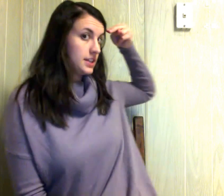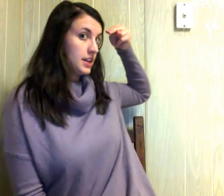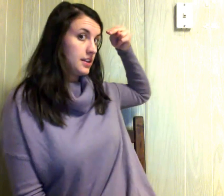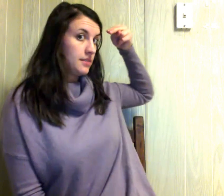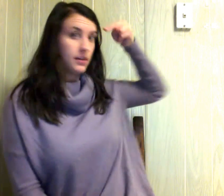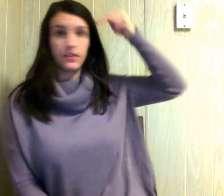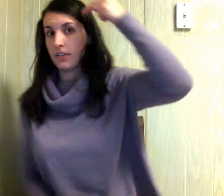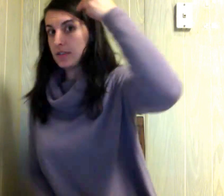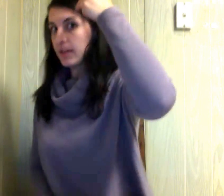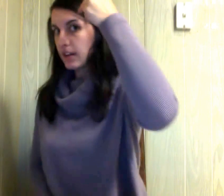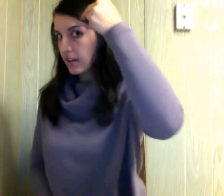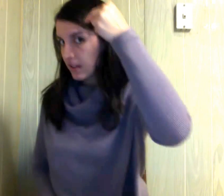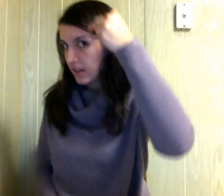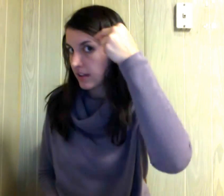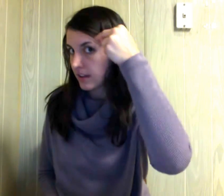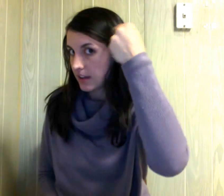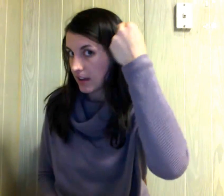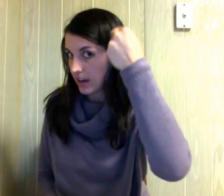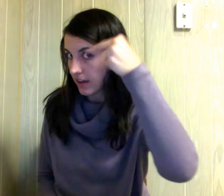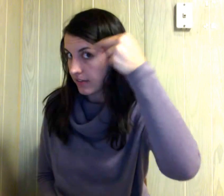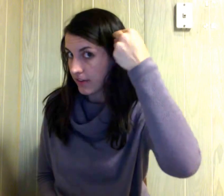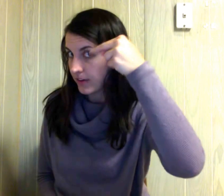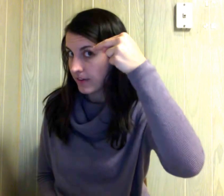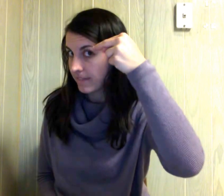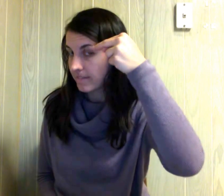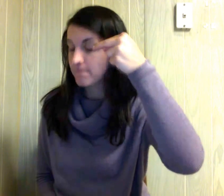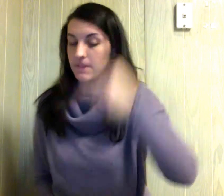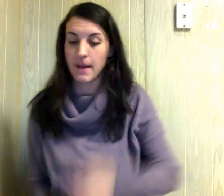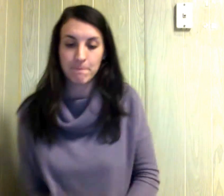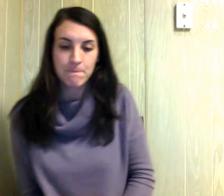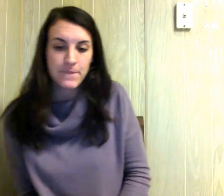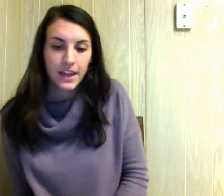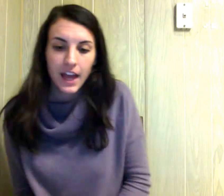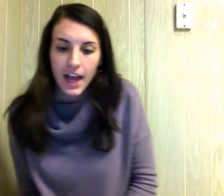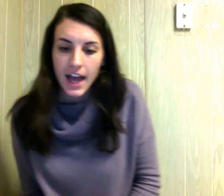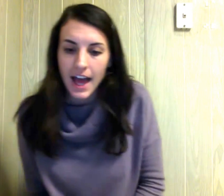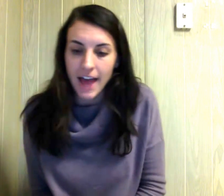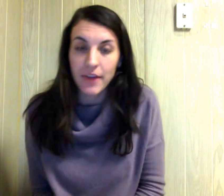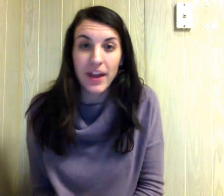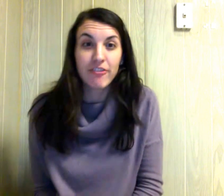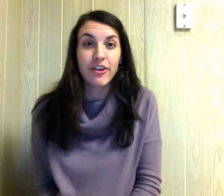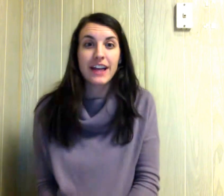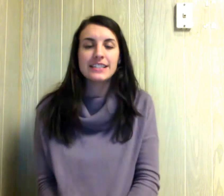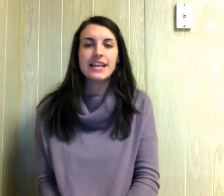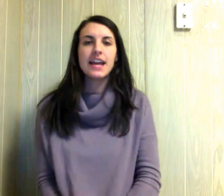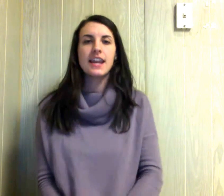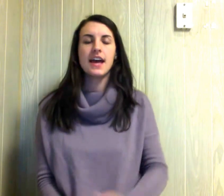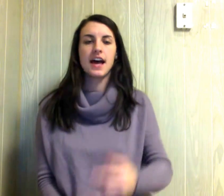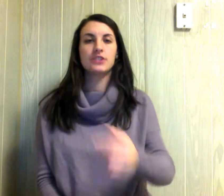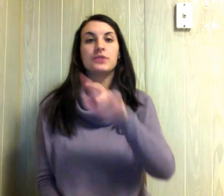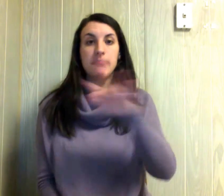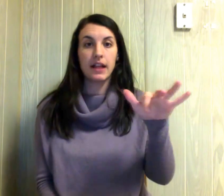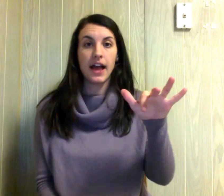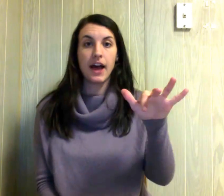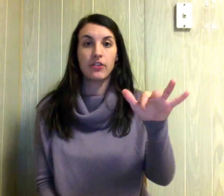See better this way. Nephew. Okay. And then we have grandson. So you spell out grand.